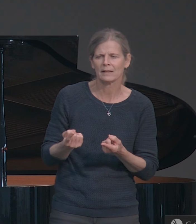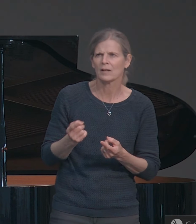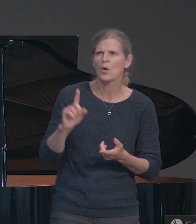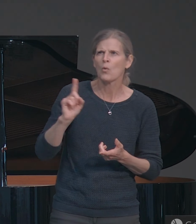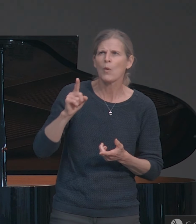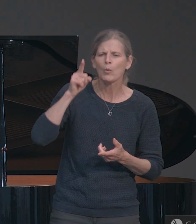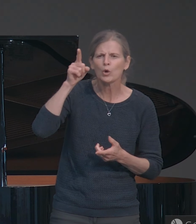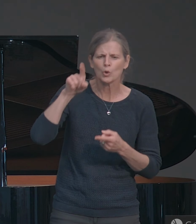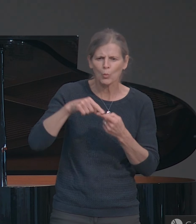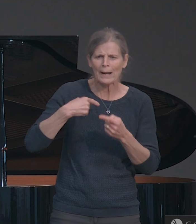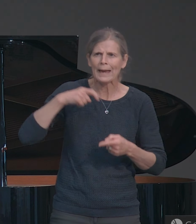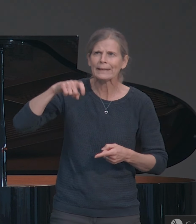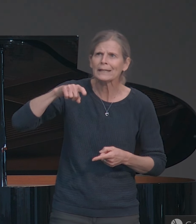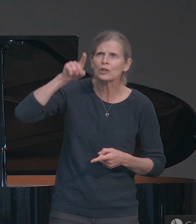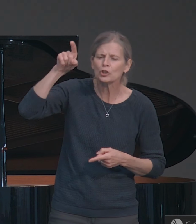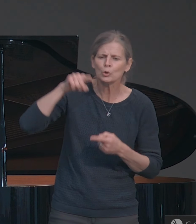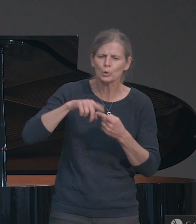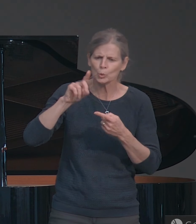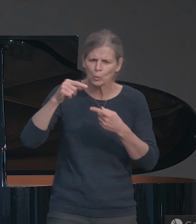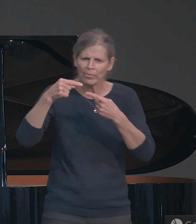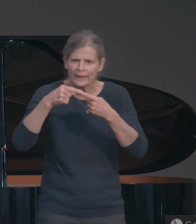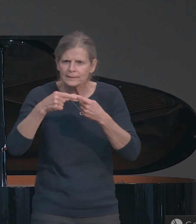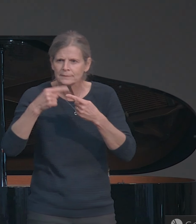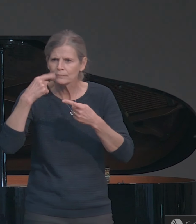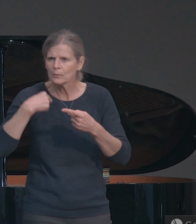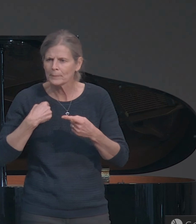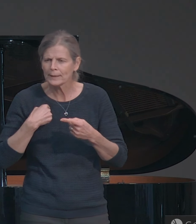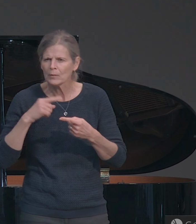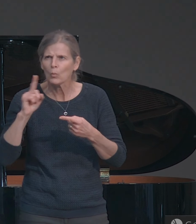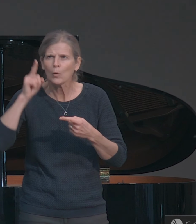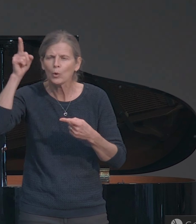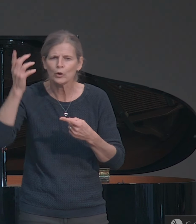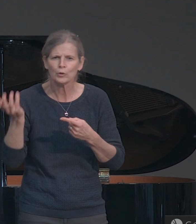Where were you when I needed you to do this for me?